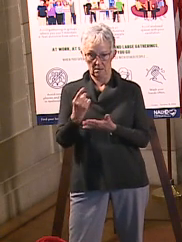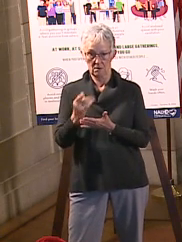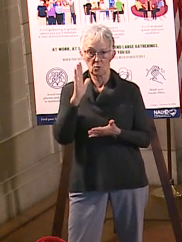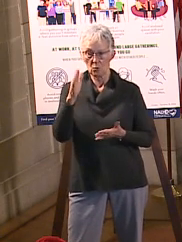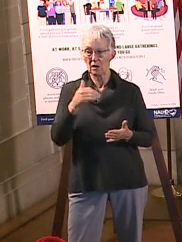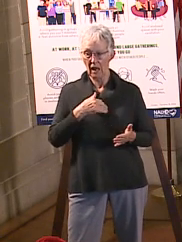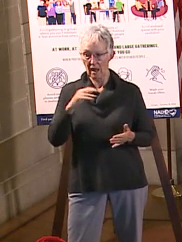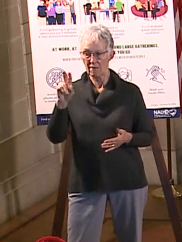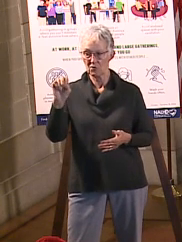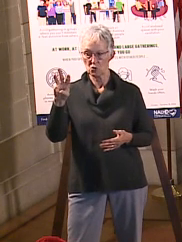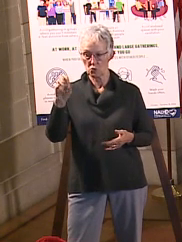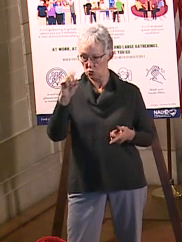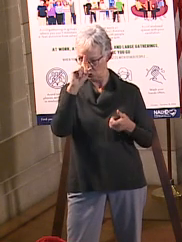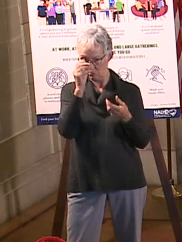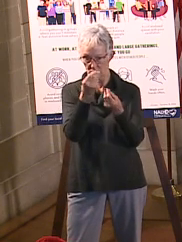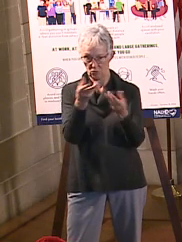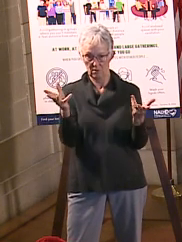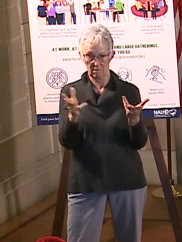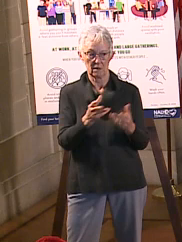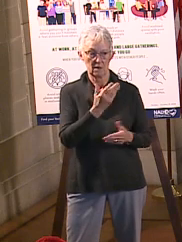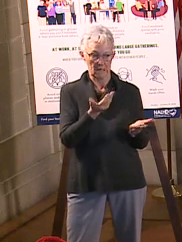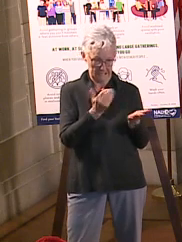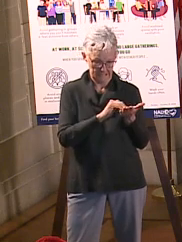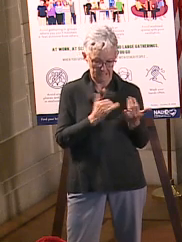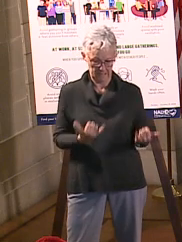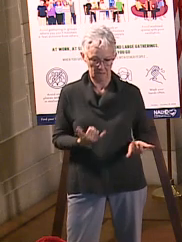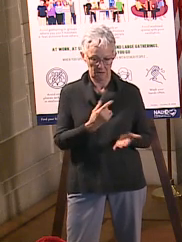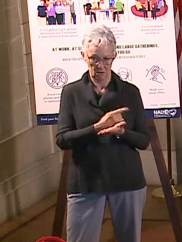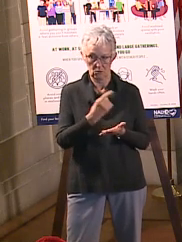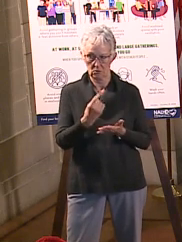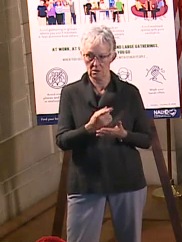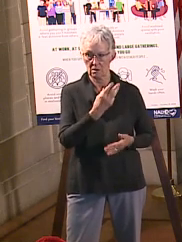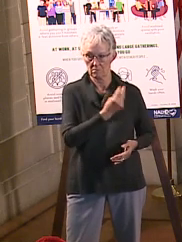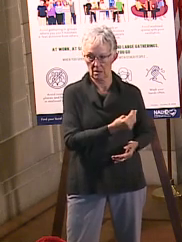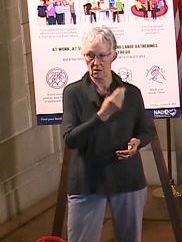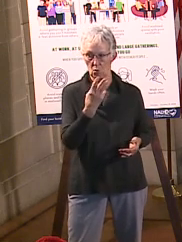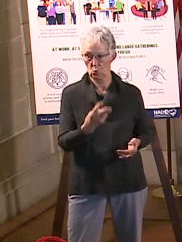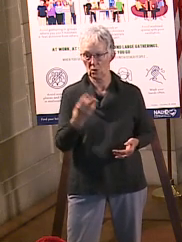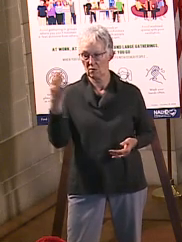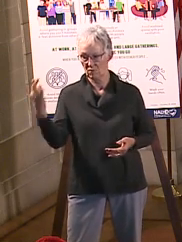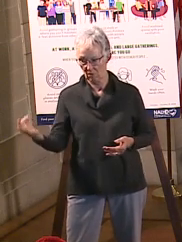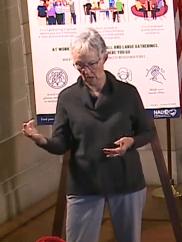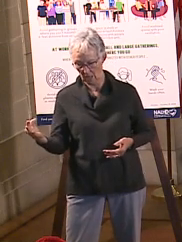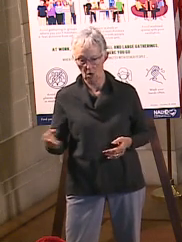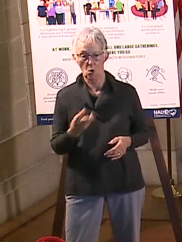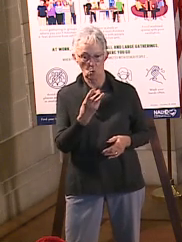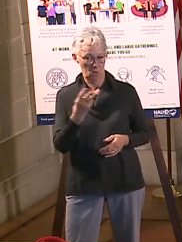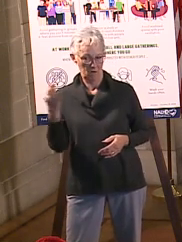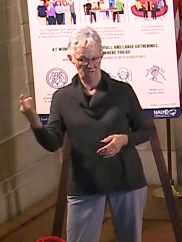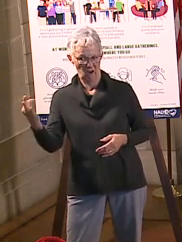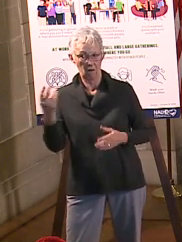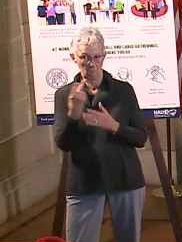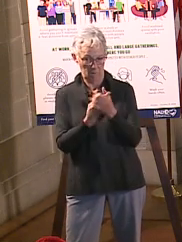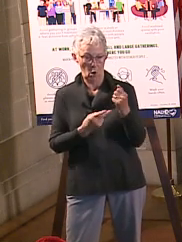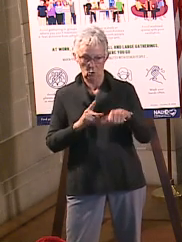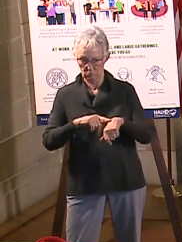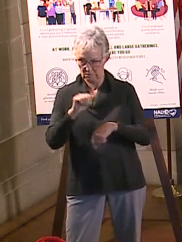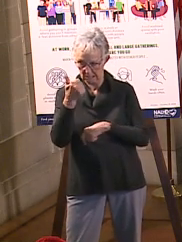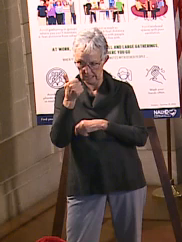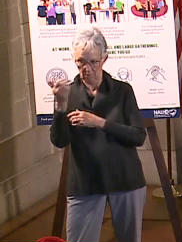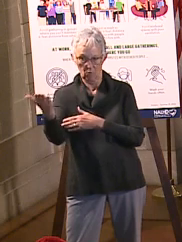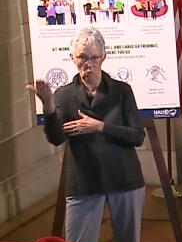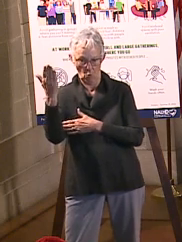press conferences on Monday, Wednesday, Friday. So I'll be back here again in the hearing room Wednesday at 10 a.m., Friday at 10 a.m.